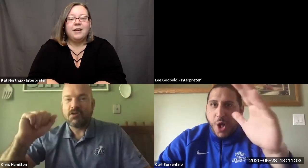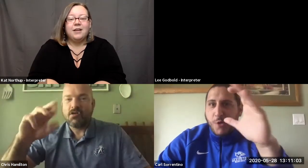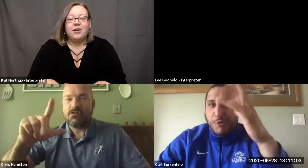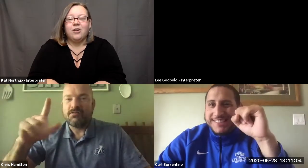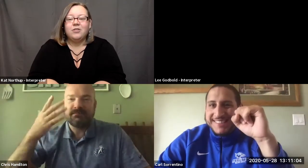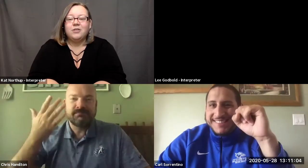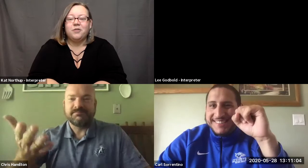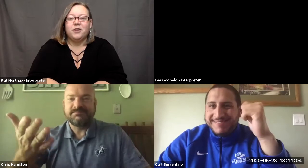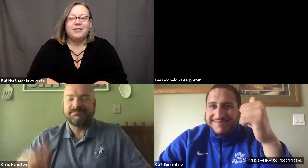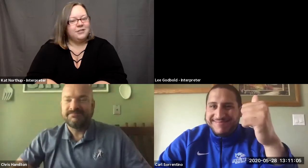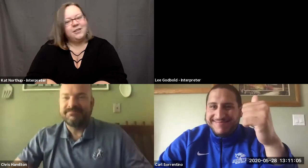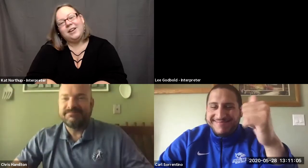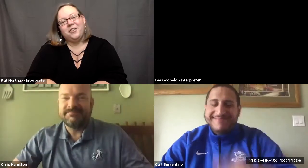Hey, Carl, go for it. Hey, Chris.